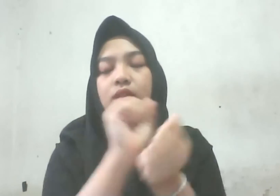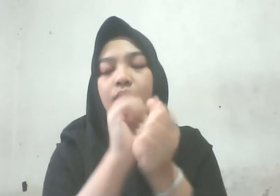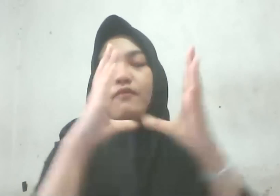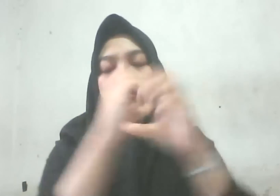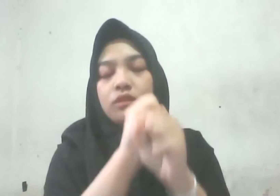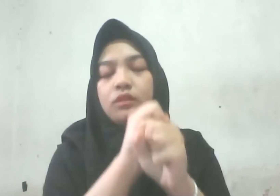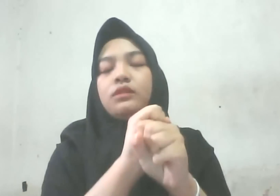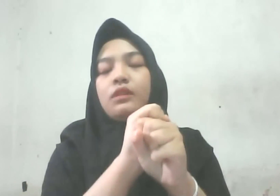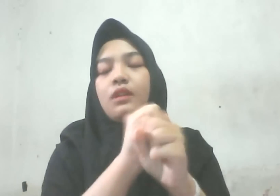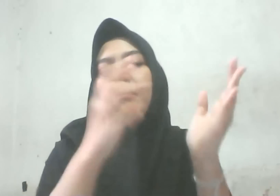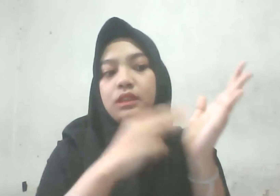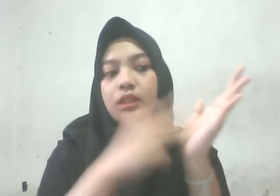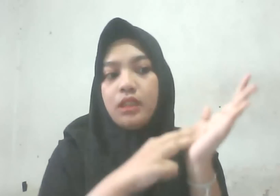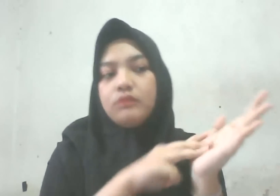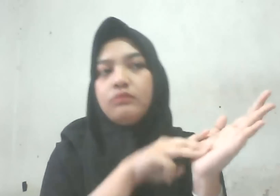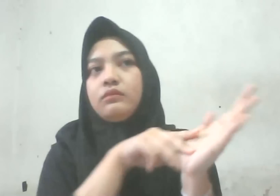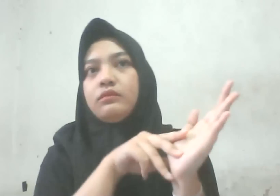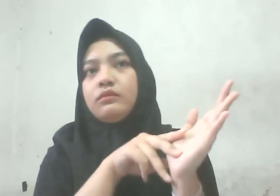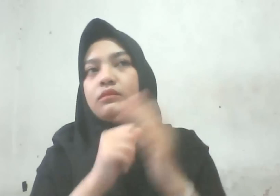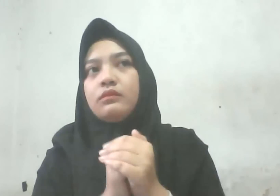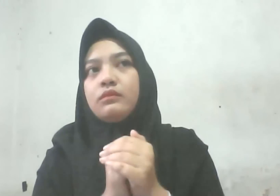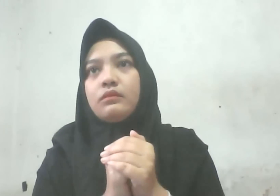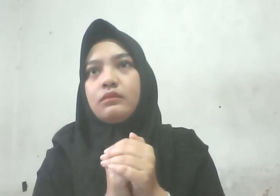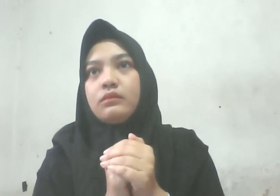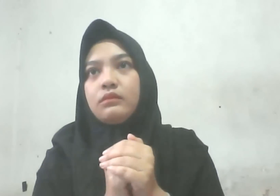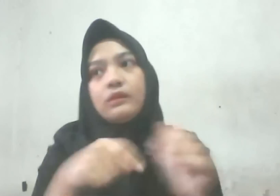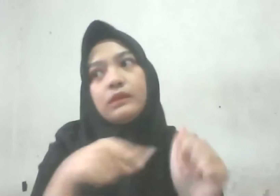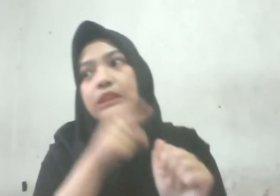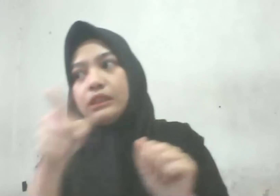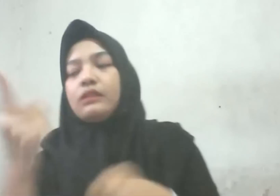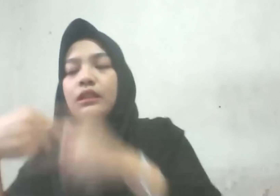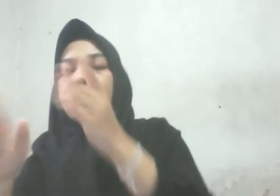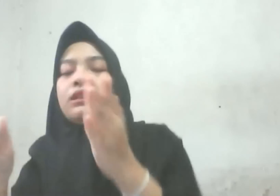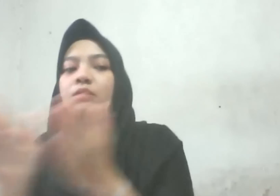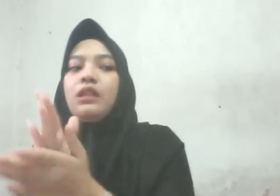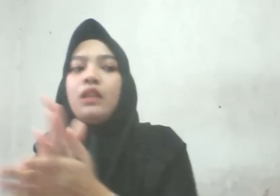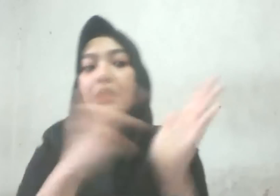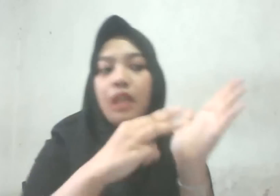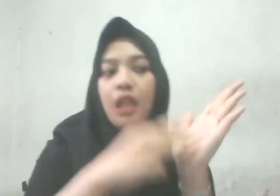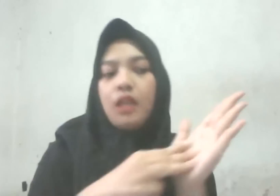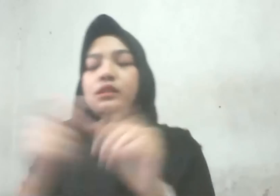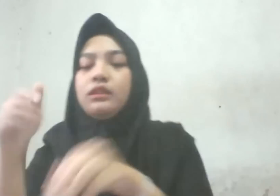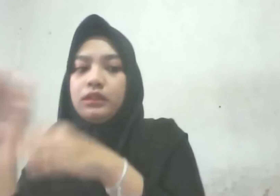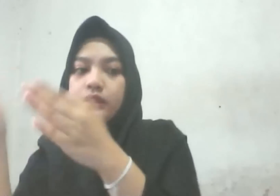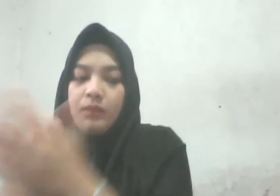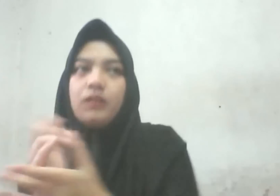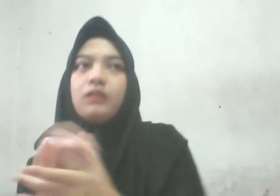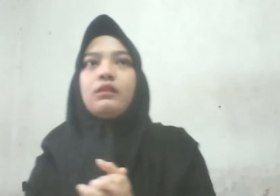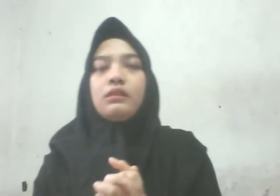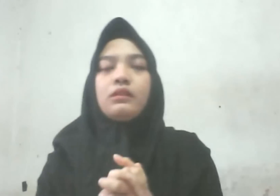works with the idea of disability as possibility. From a disability studies